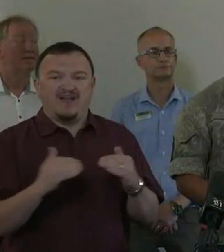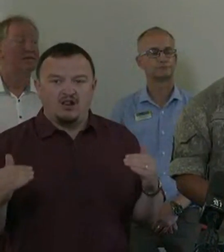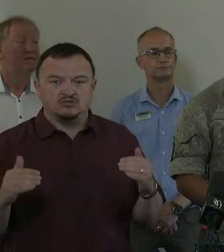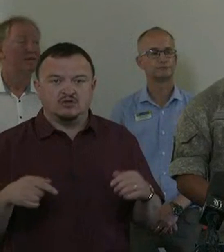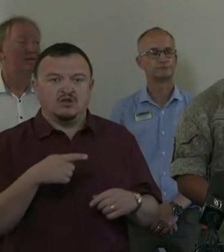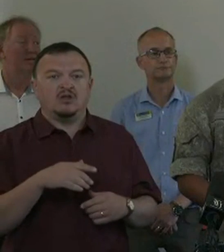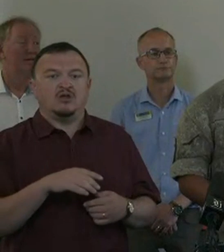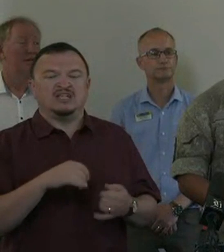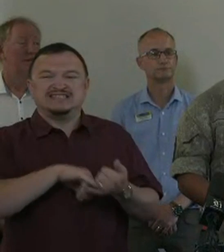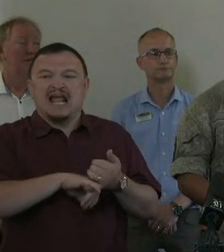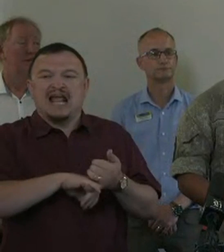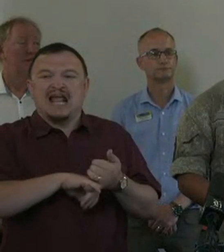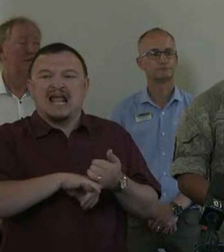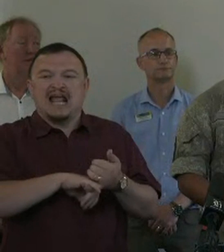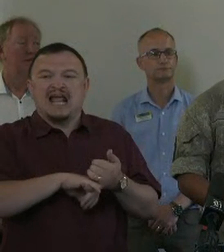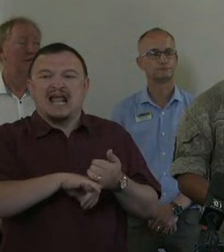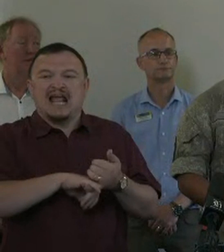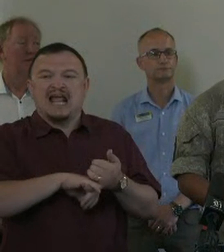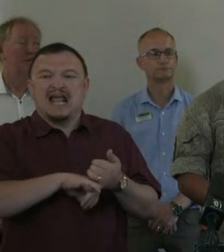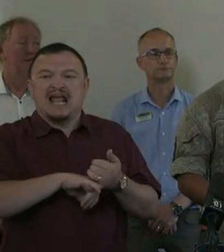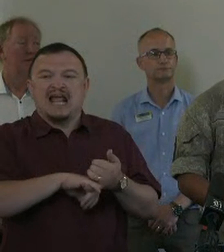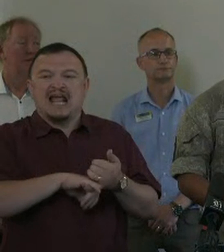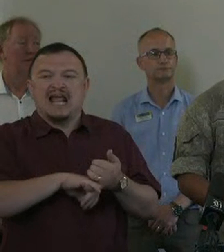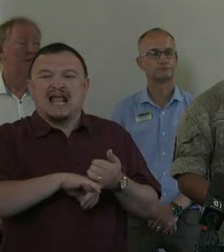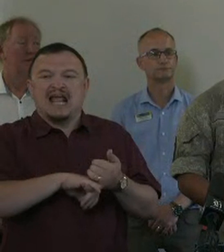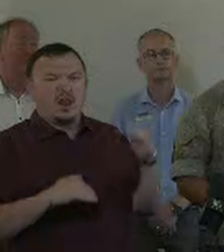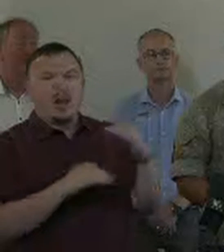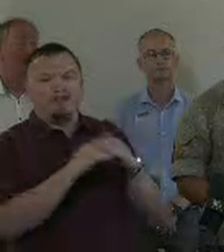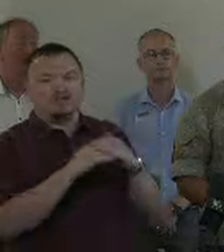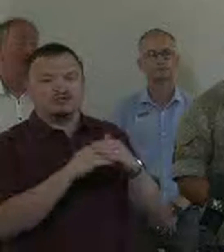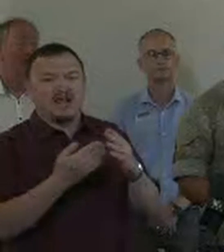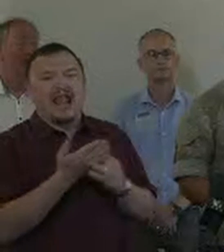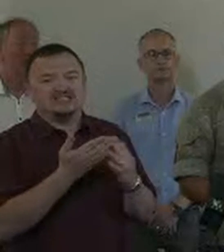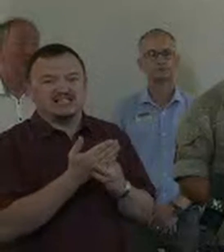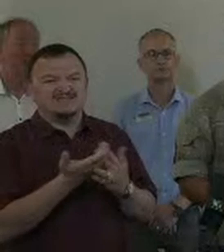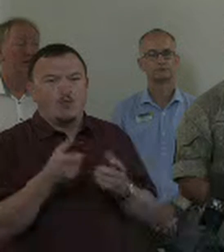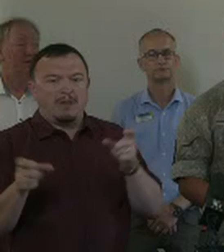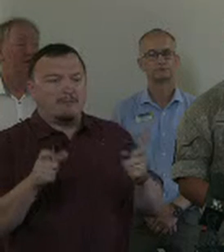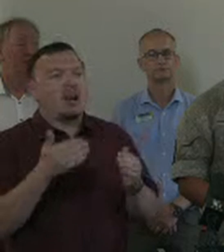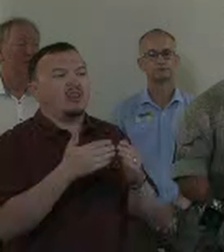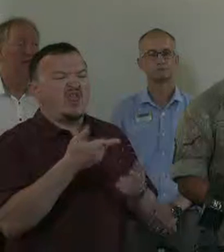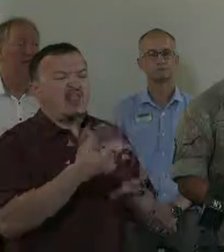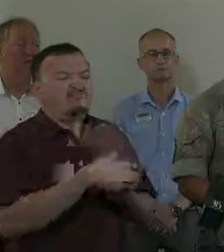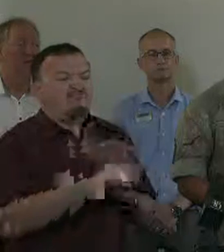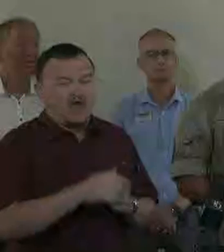will be cordoned off with limited access for local residents that are in Wakefield area.